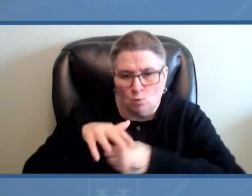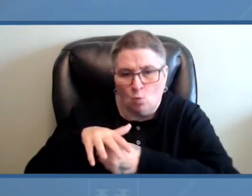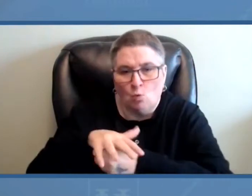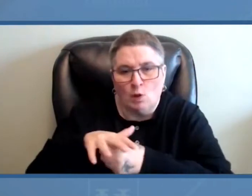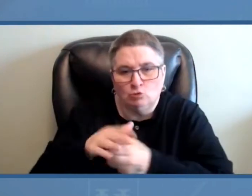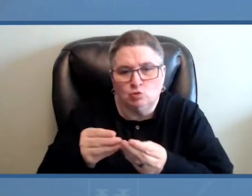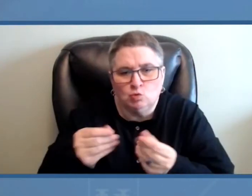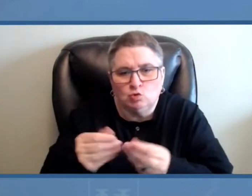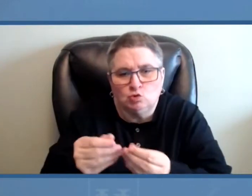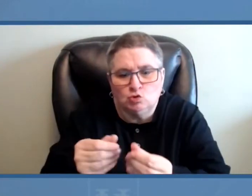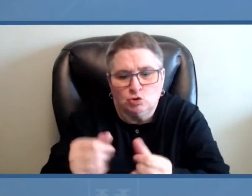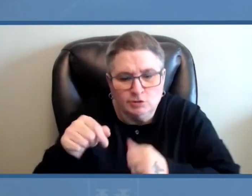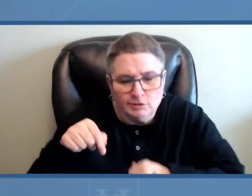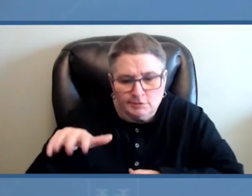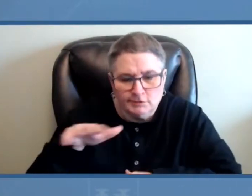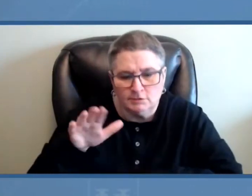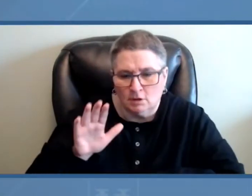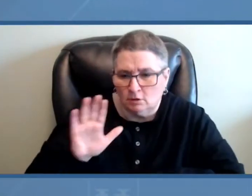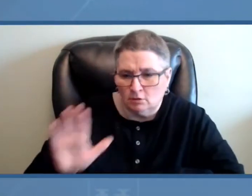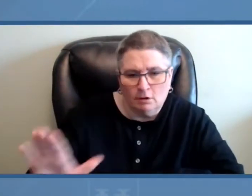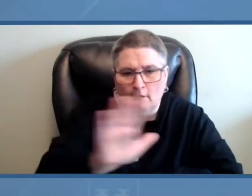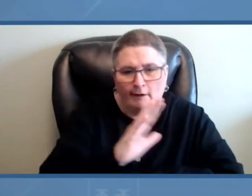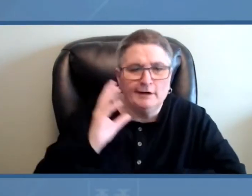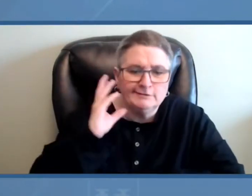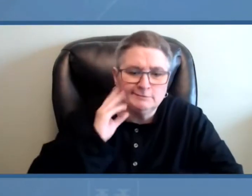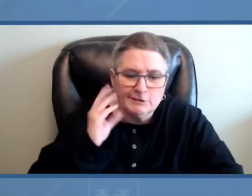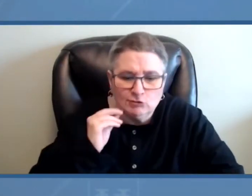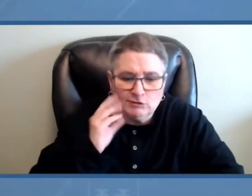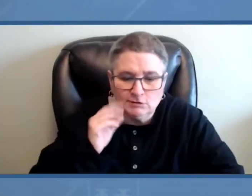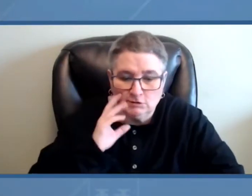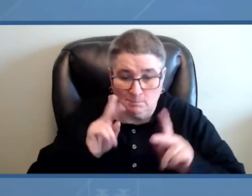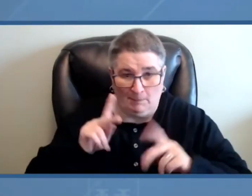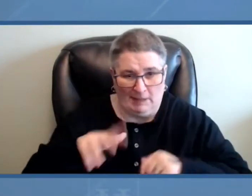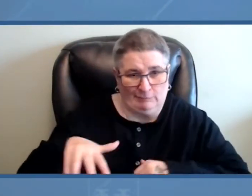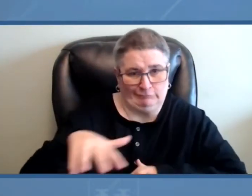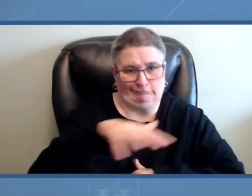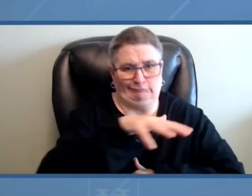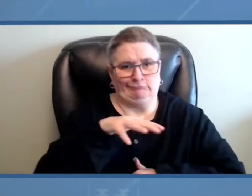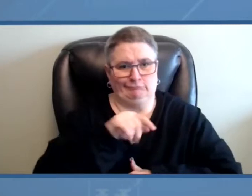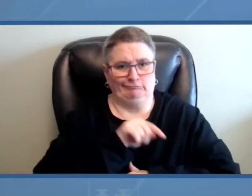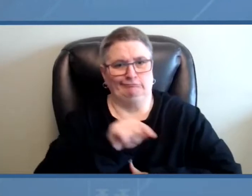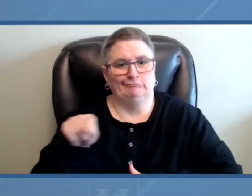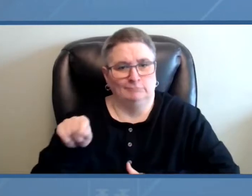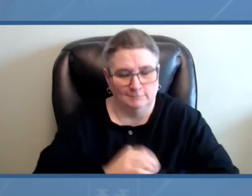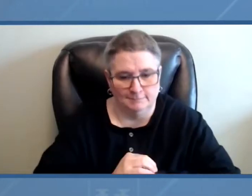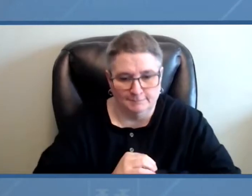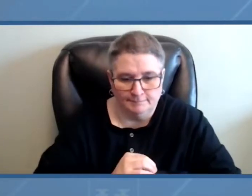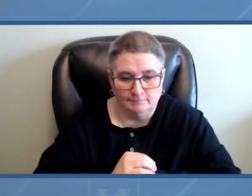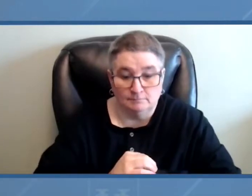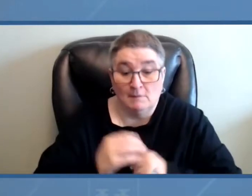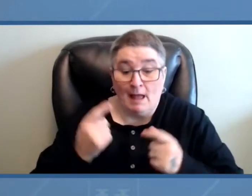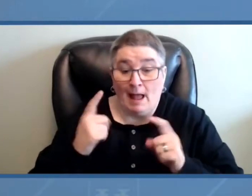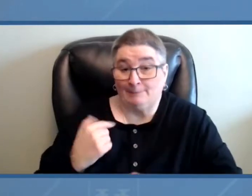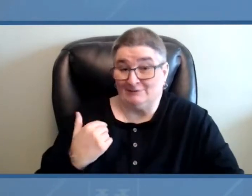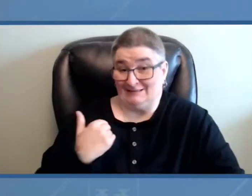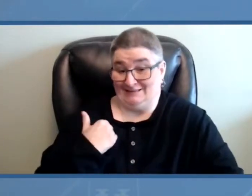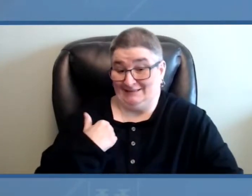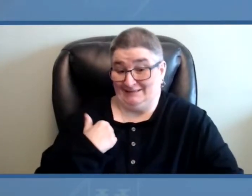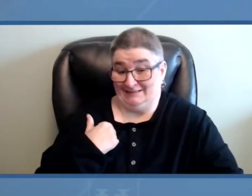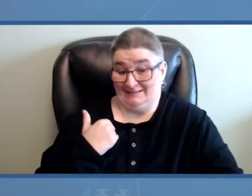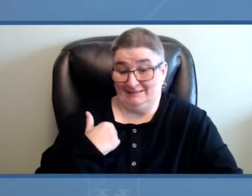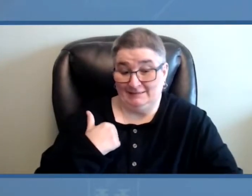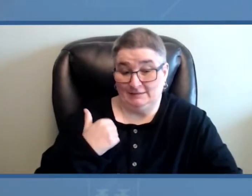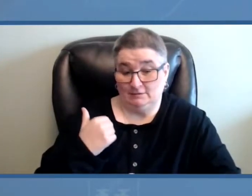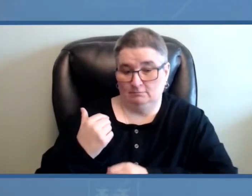solutions to improve the customer experience for all our customers. Earlier this year,